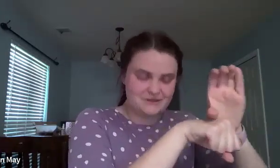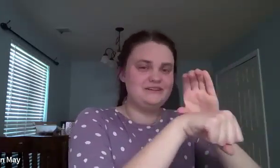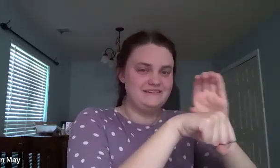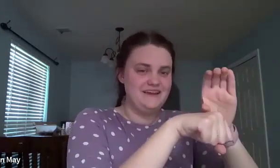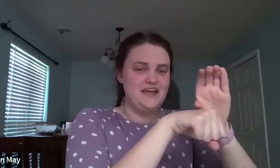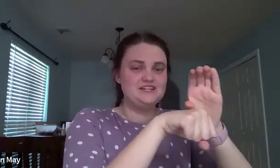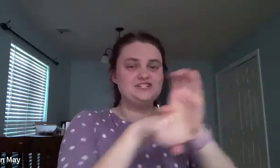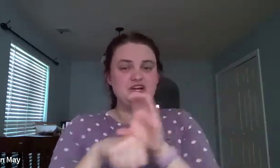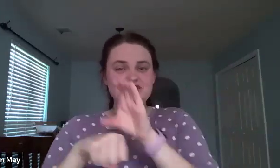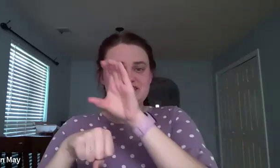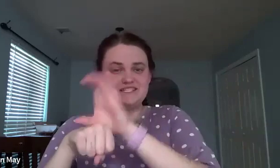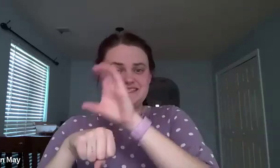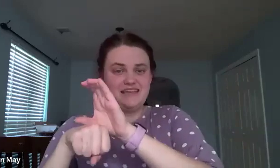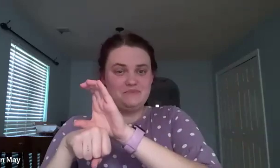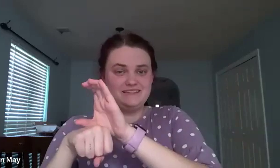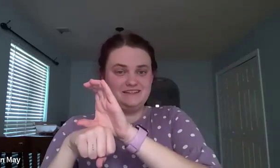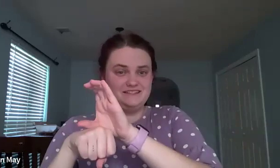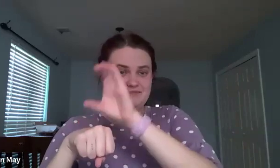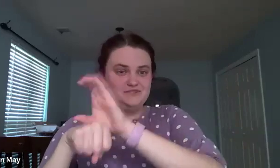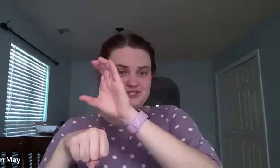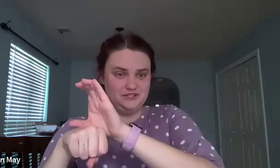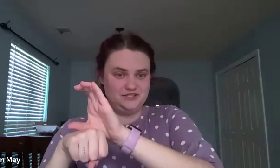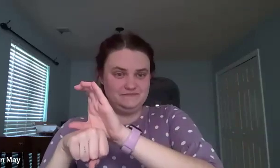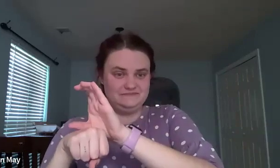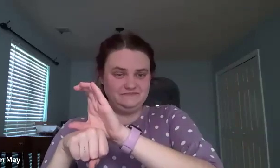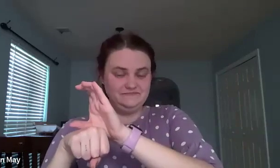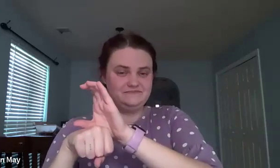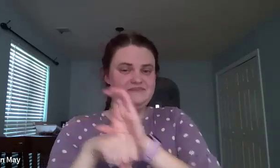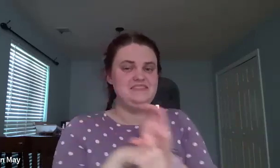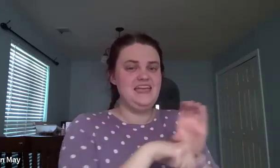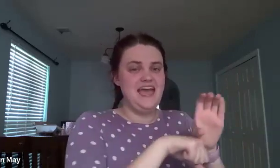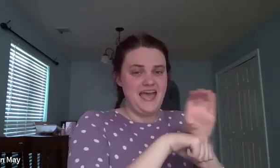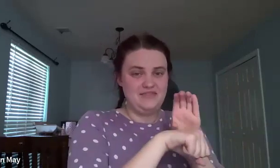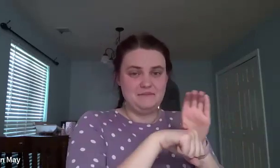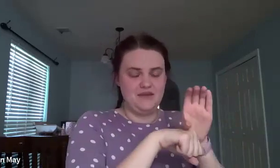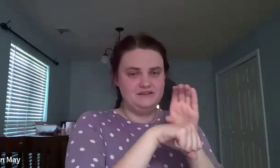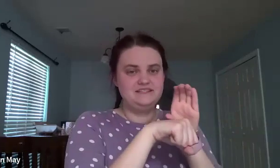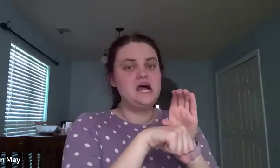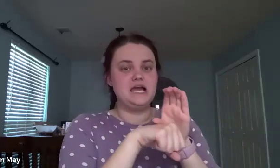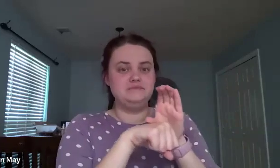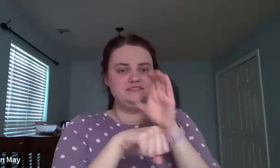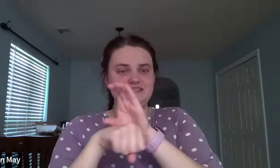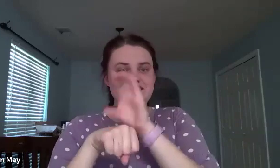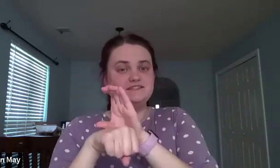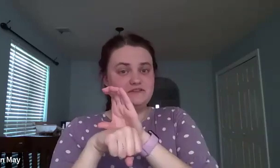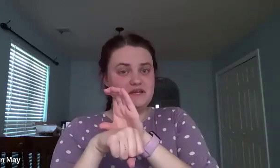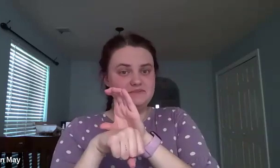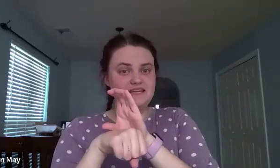circle it. Church is tapping a C on top. Church. And the amount of times this gets flipped